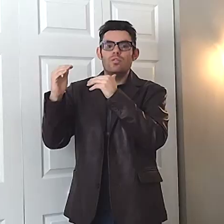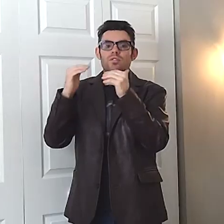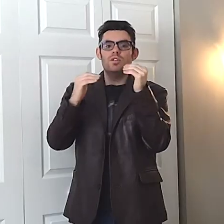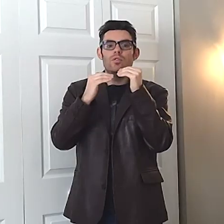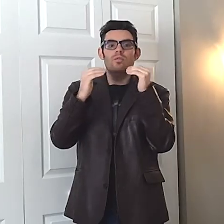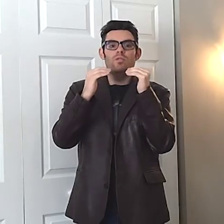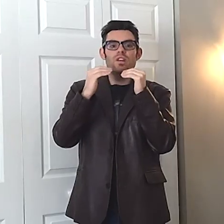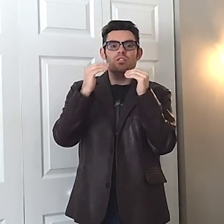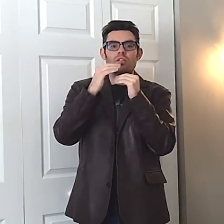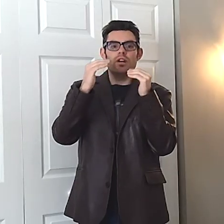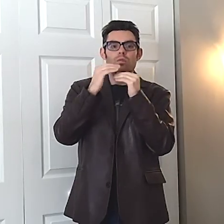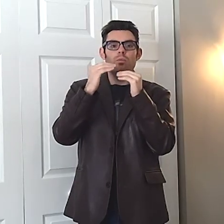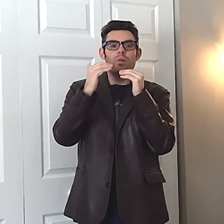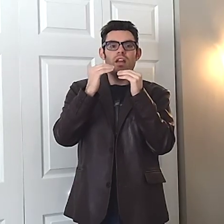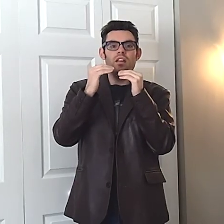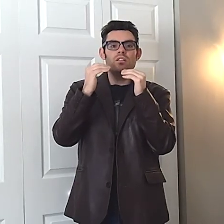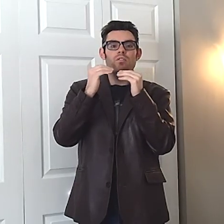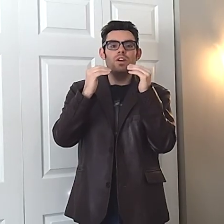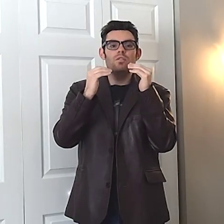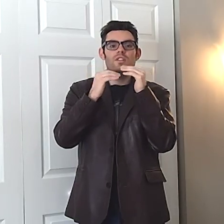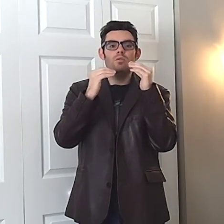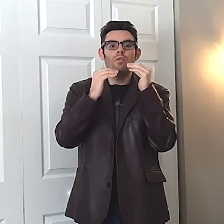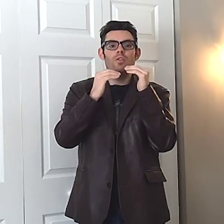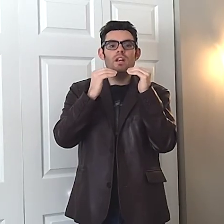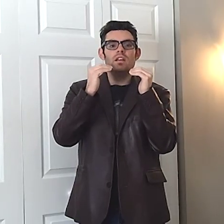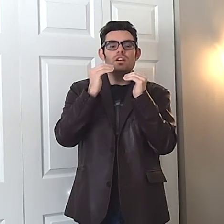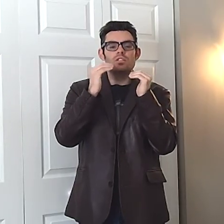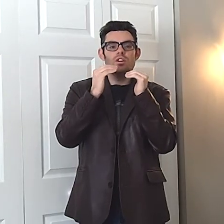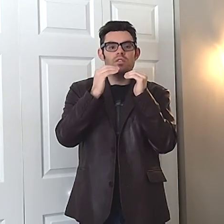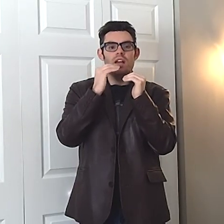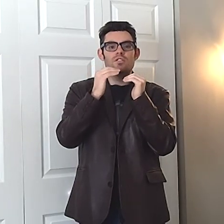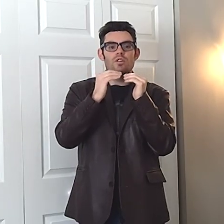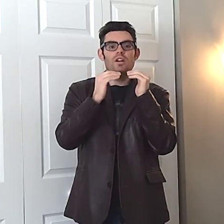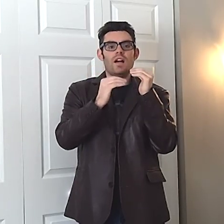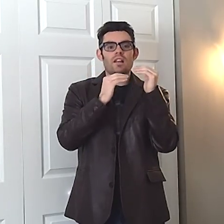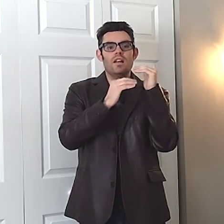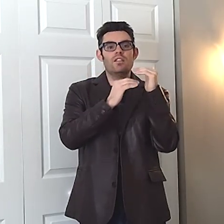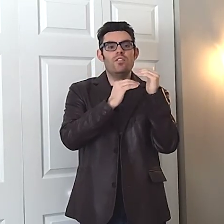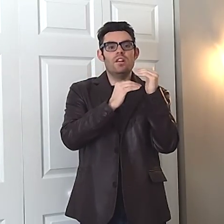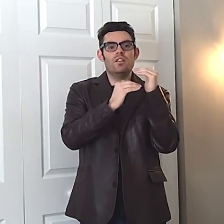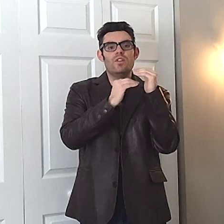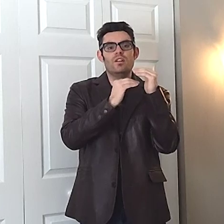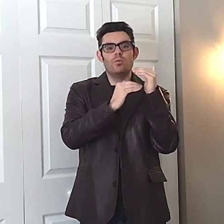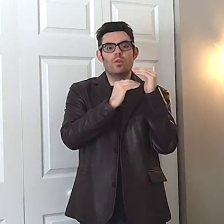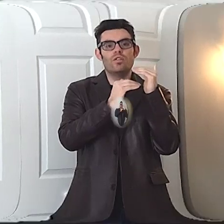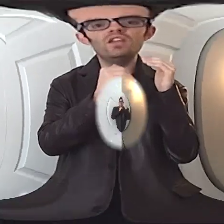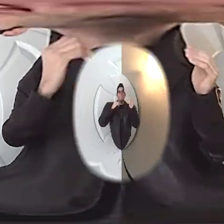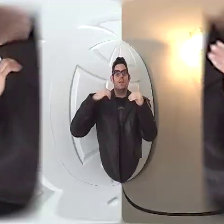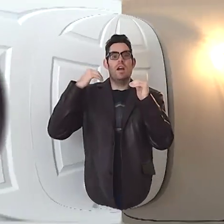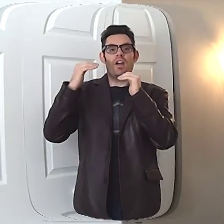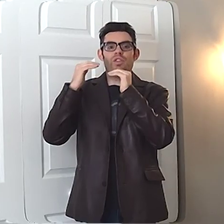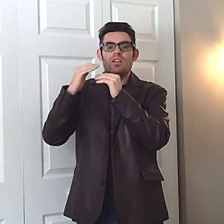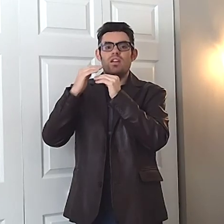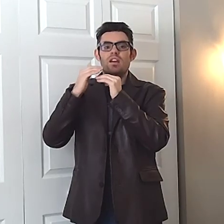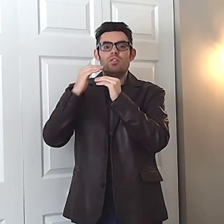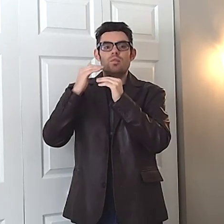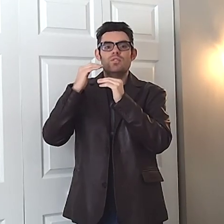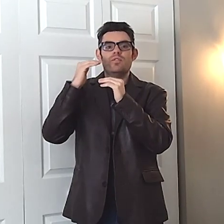those two villains are on equal playing fields, equal footing, so that's good. I like the villain is worthy. I think that in terms of